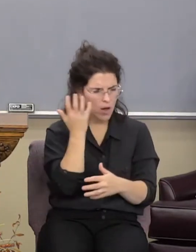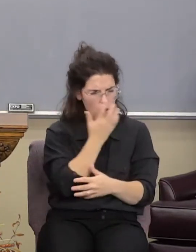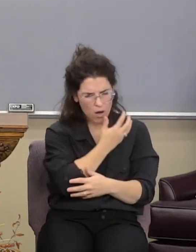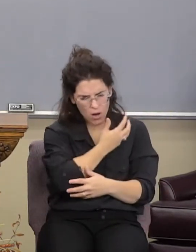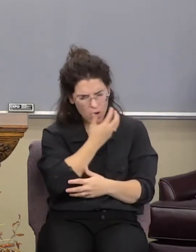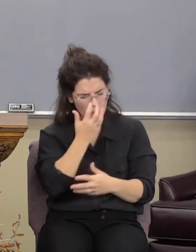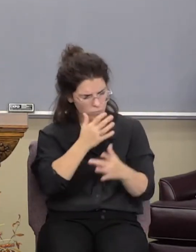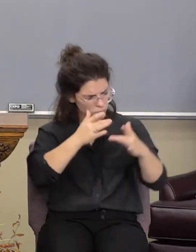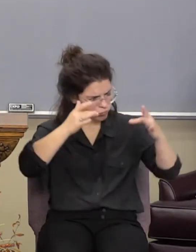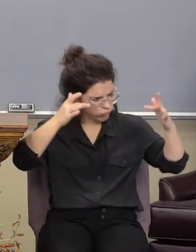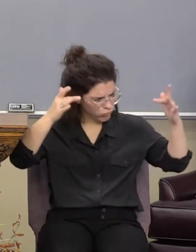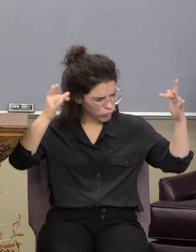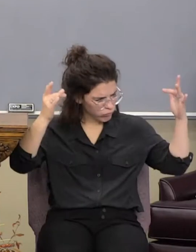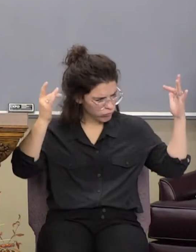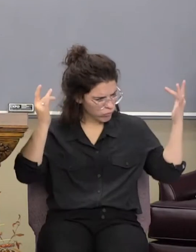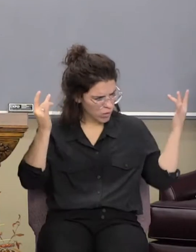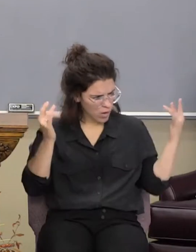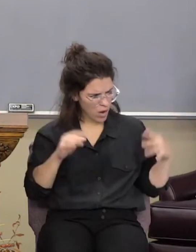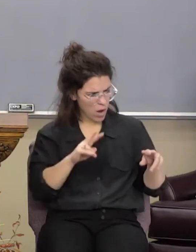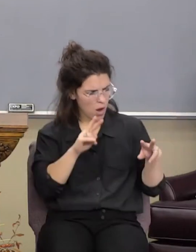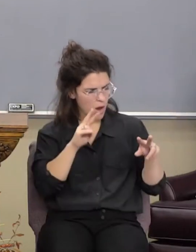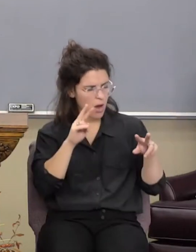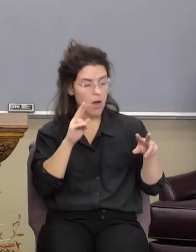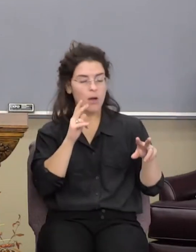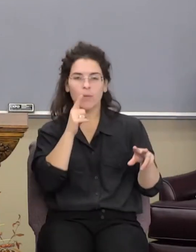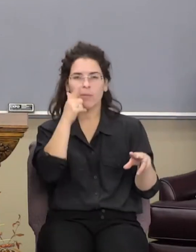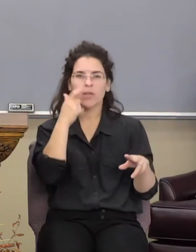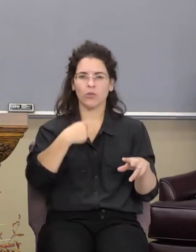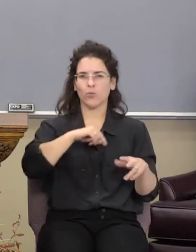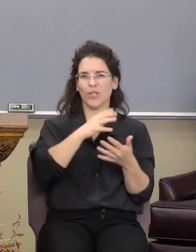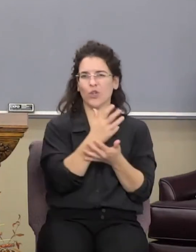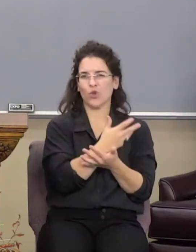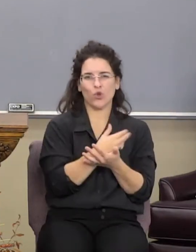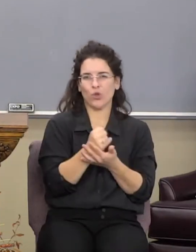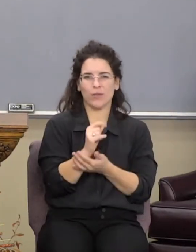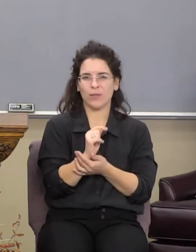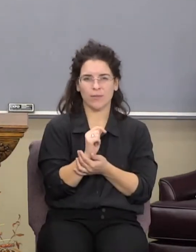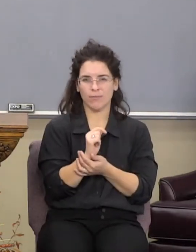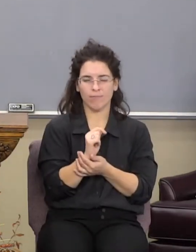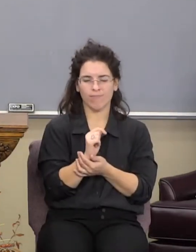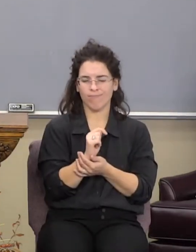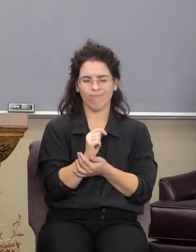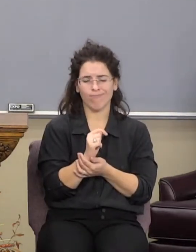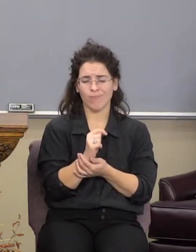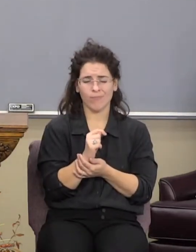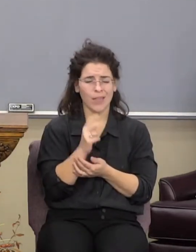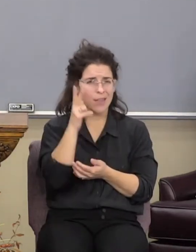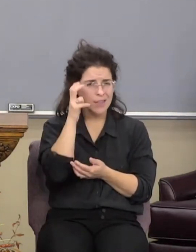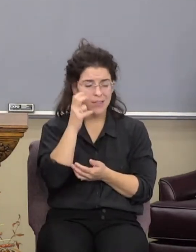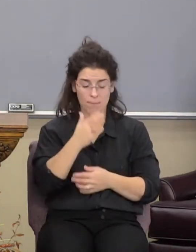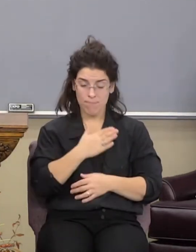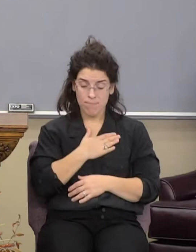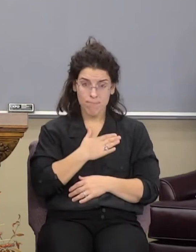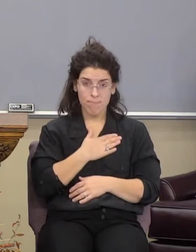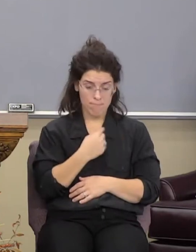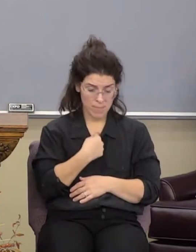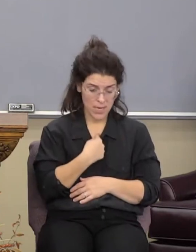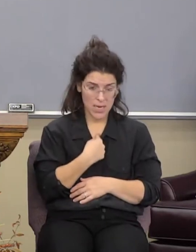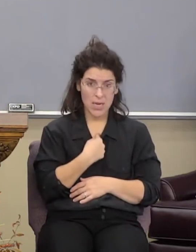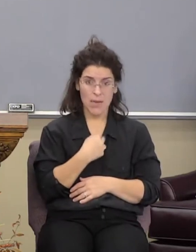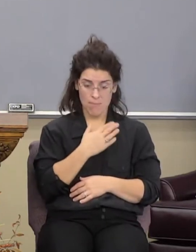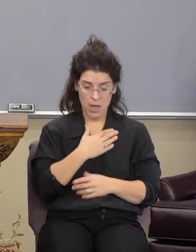and splendor. Not because we earned it. Listen, me, my life,